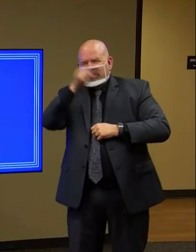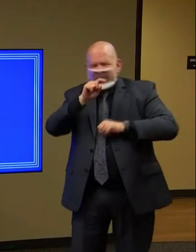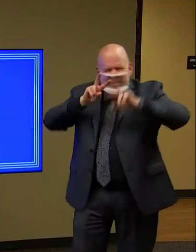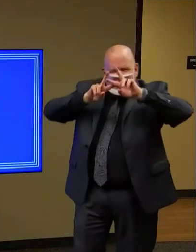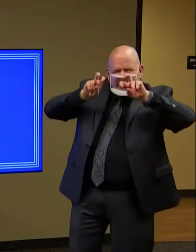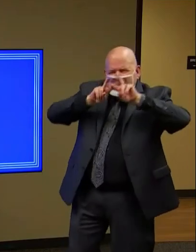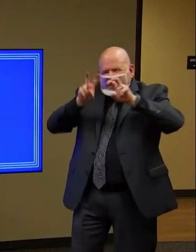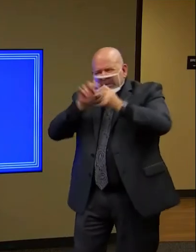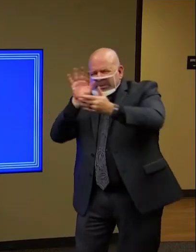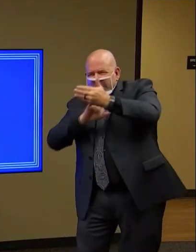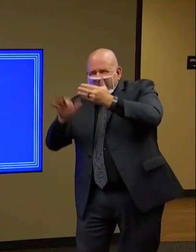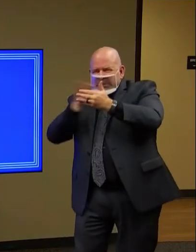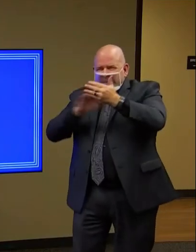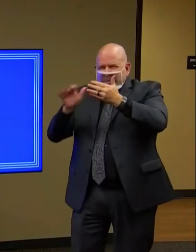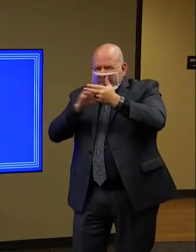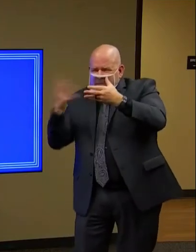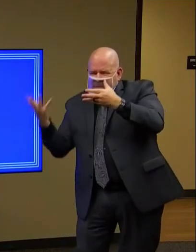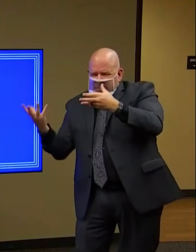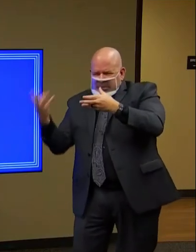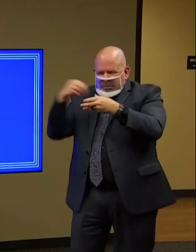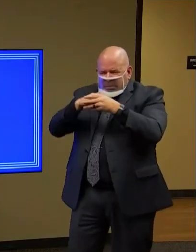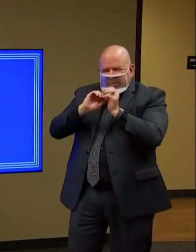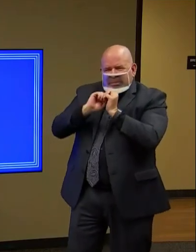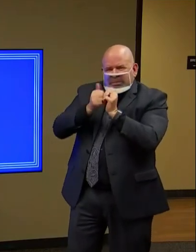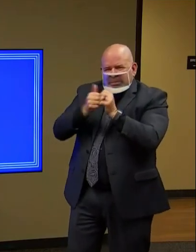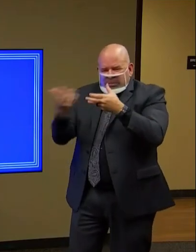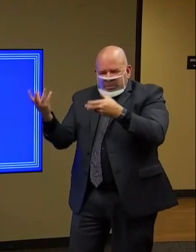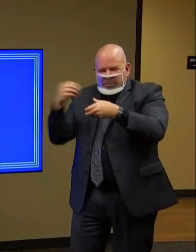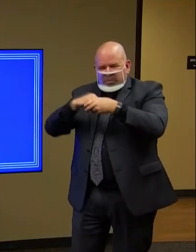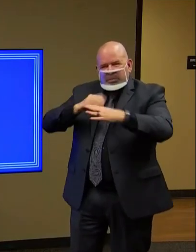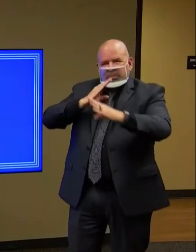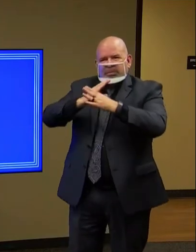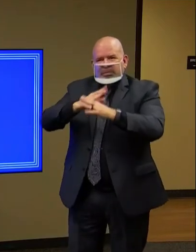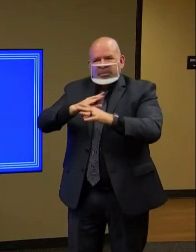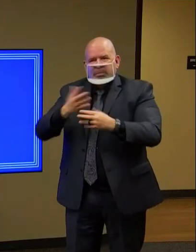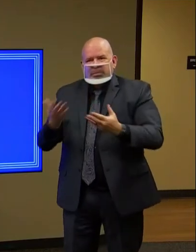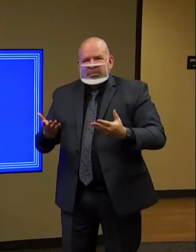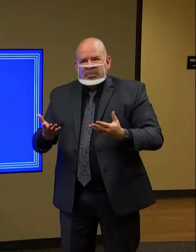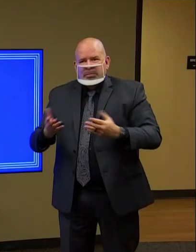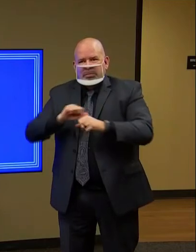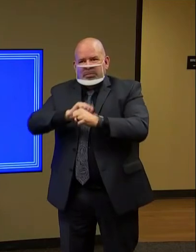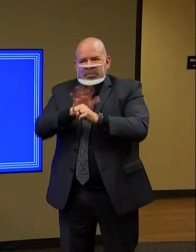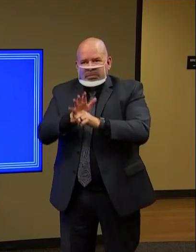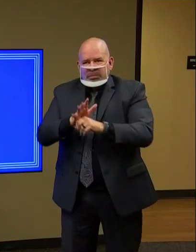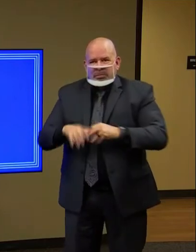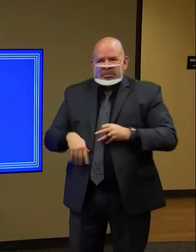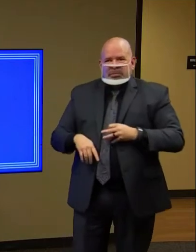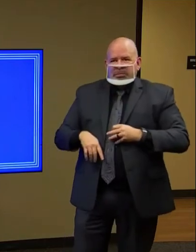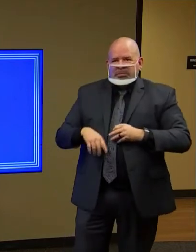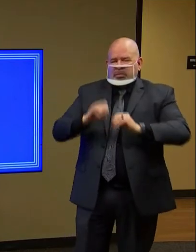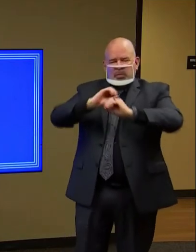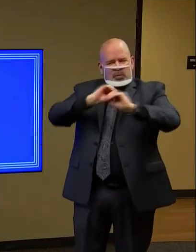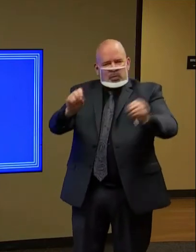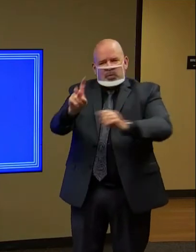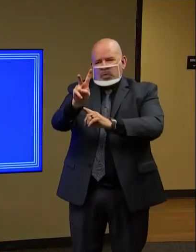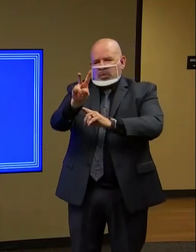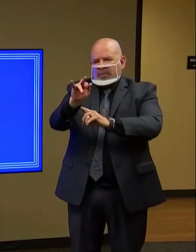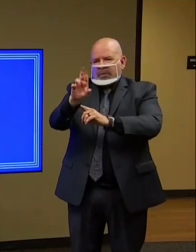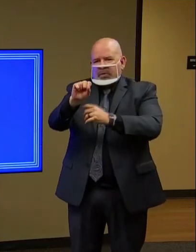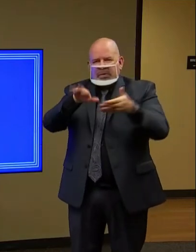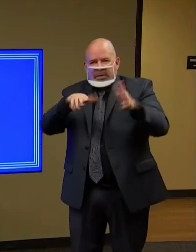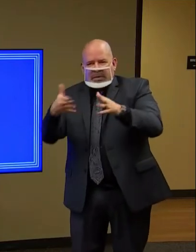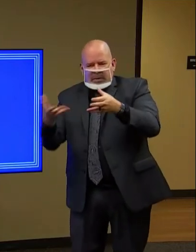the COVID virus gets to you, this protein will wrap around it and make it